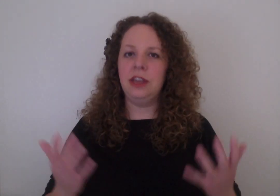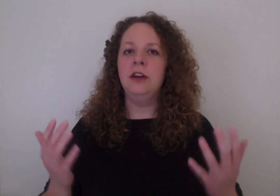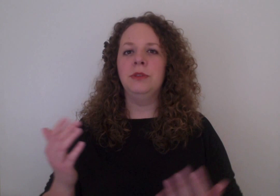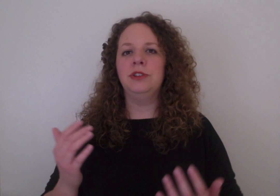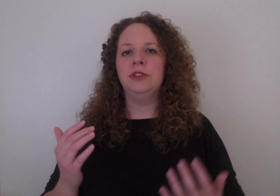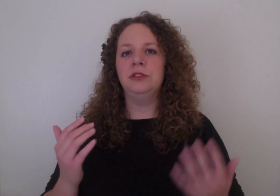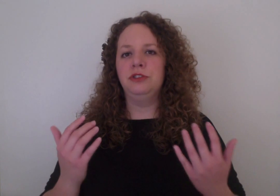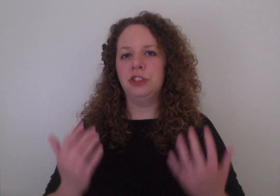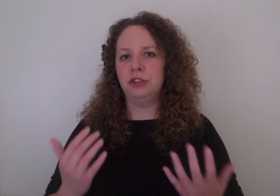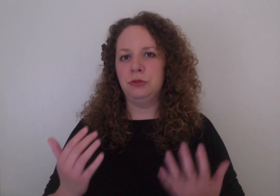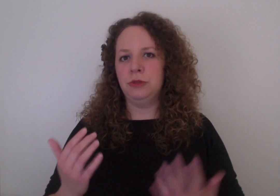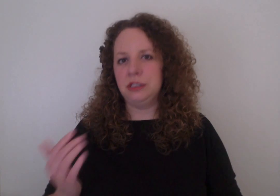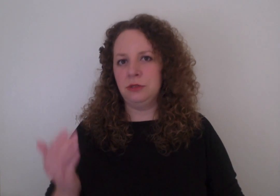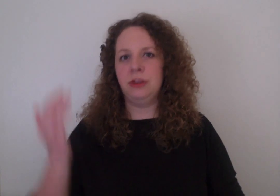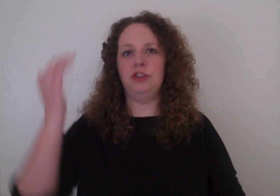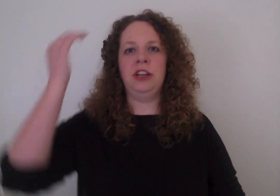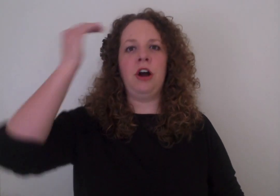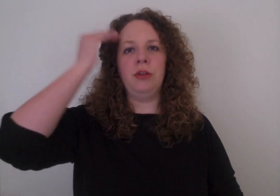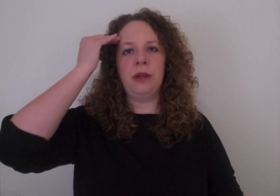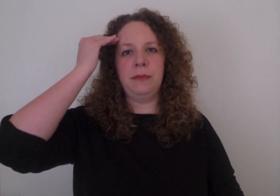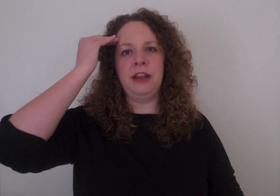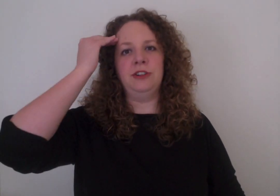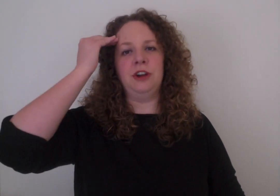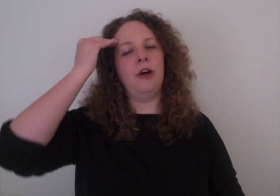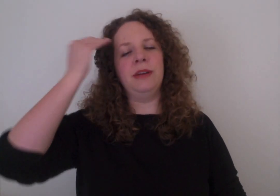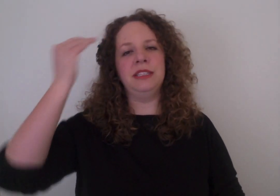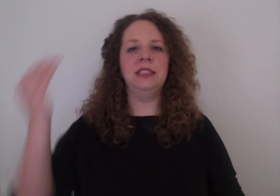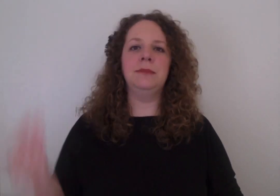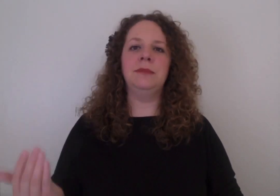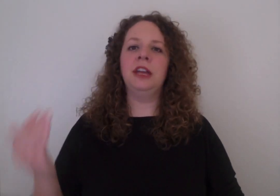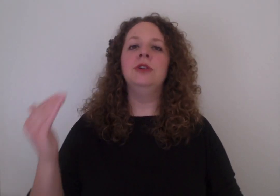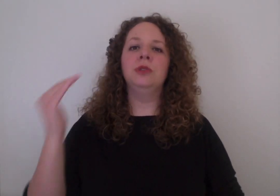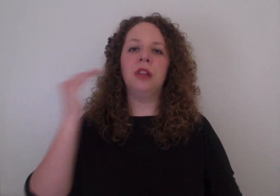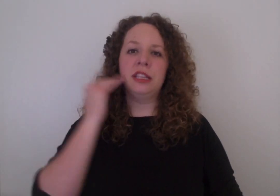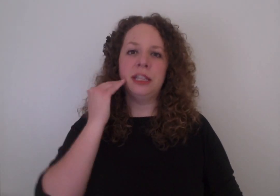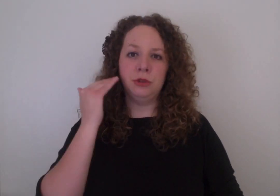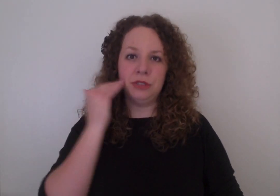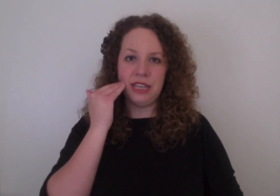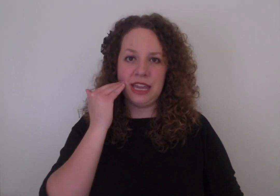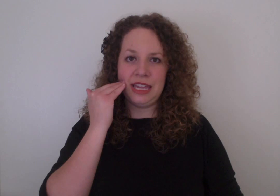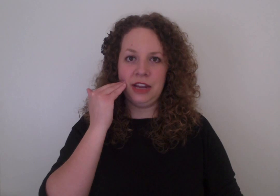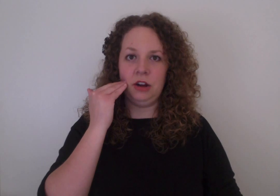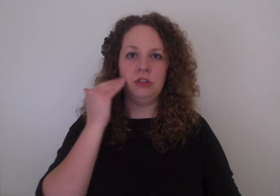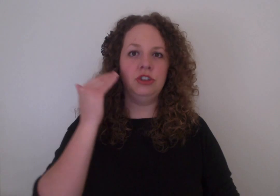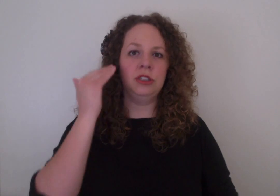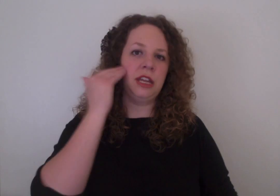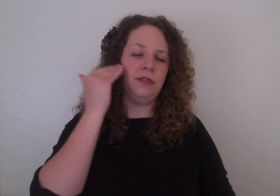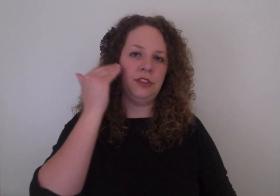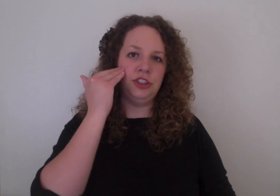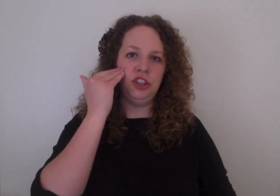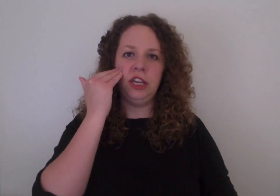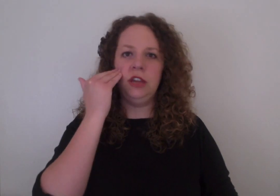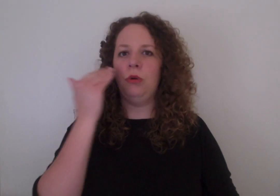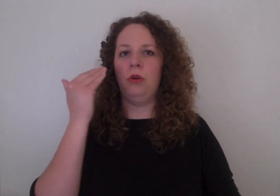but there's just no reason to raise your hand all the way up here to always sign something. So a lot of times you'll see it here, just kind of on the cheek